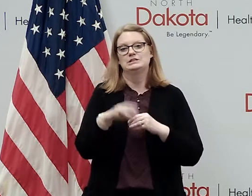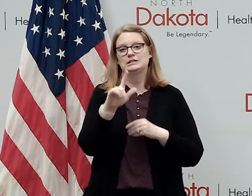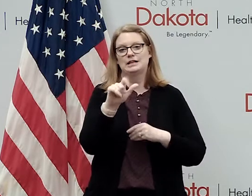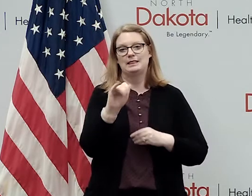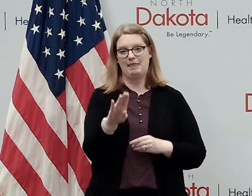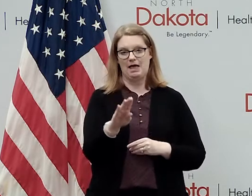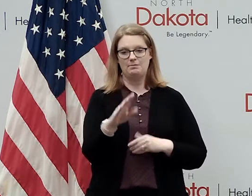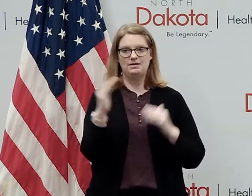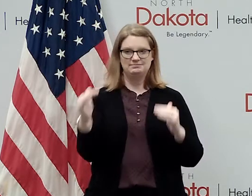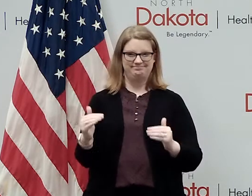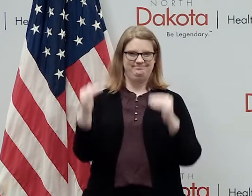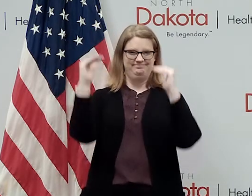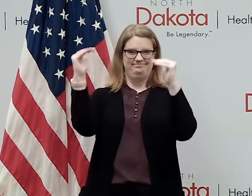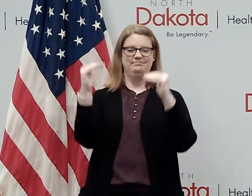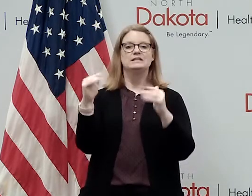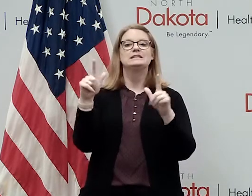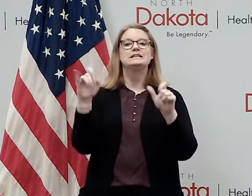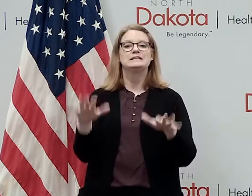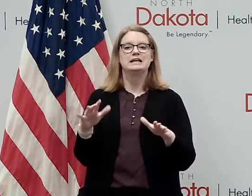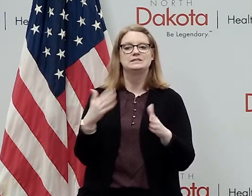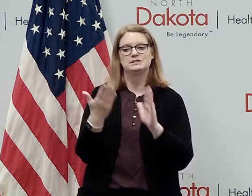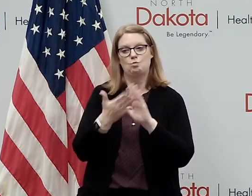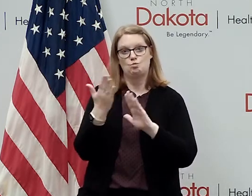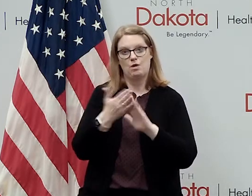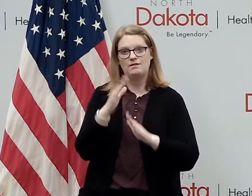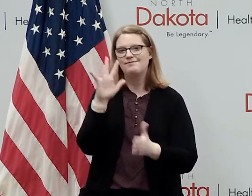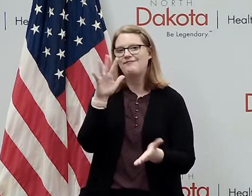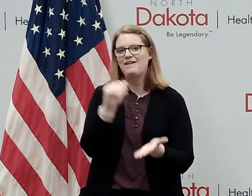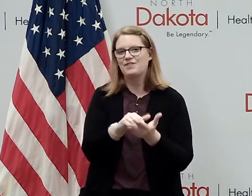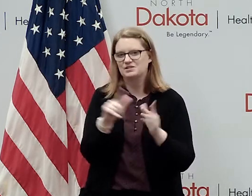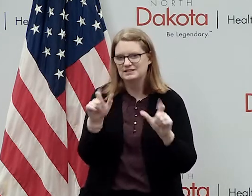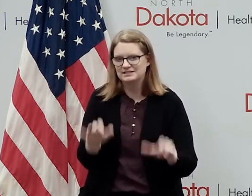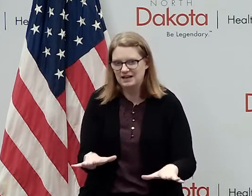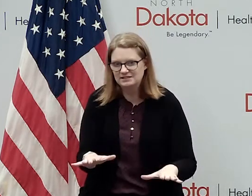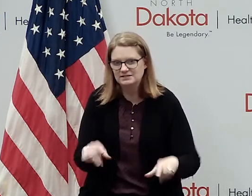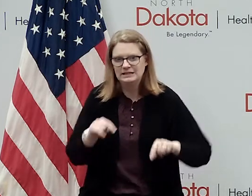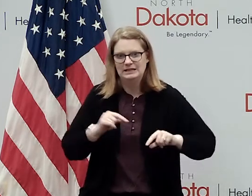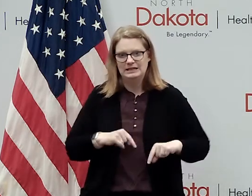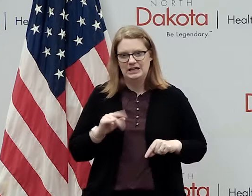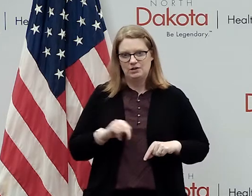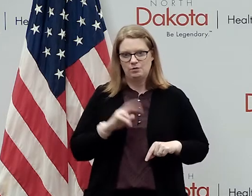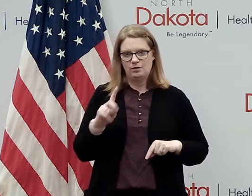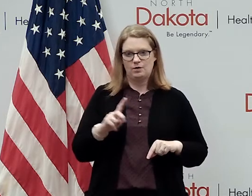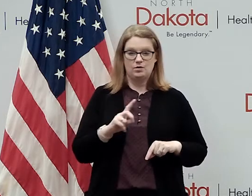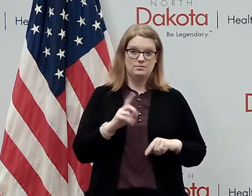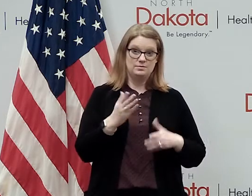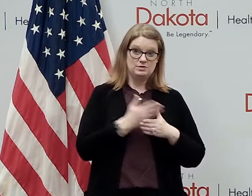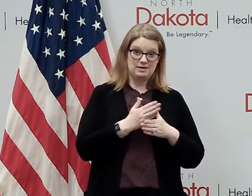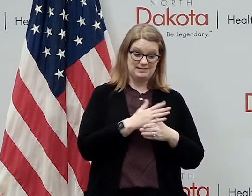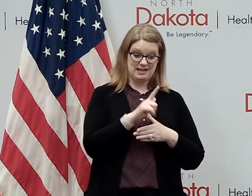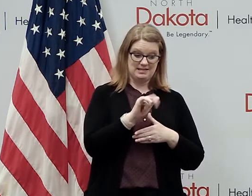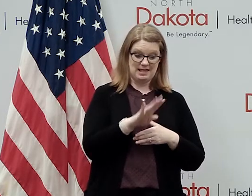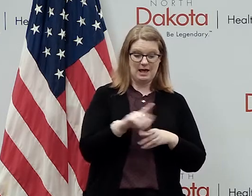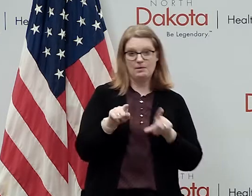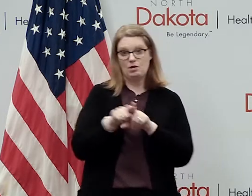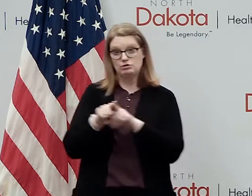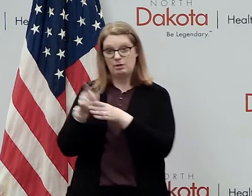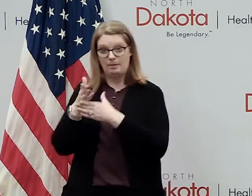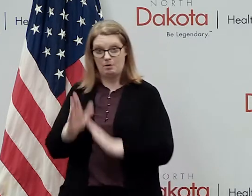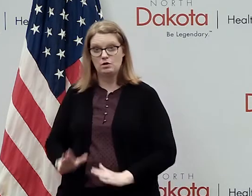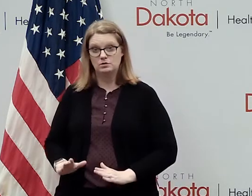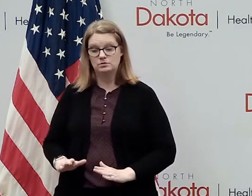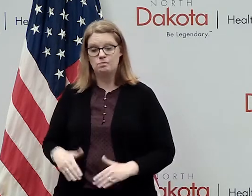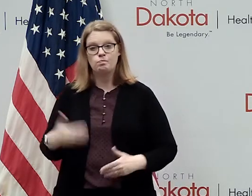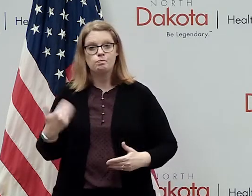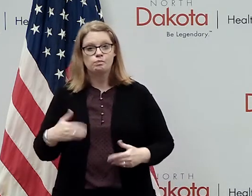have a capacity up to 5,000 tests per day to process here in North Dakota between the lab and our partners. The challenge